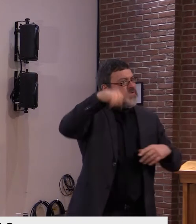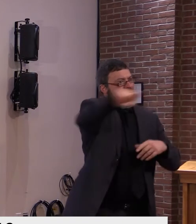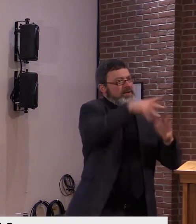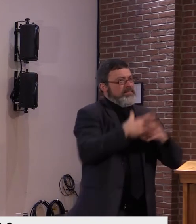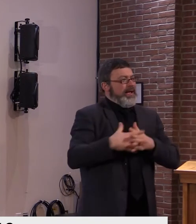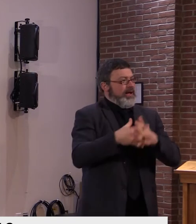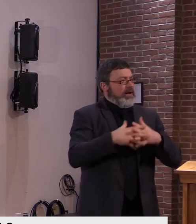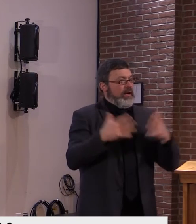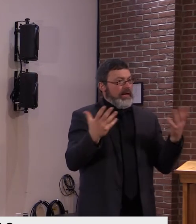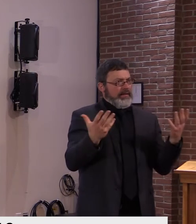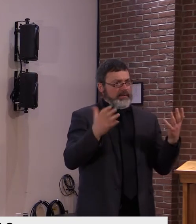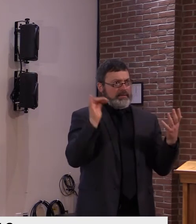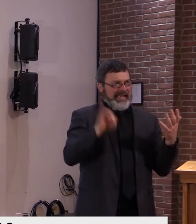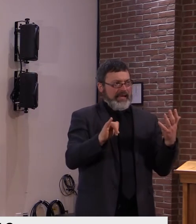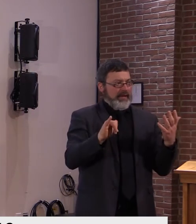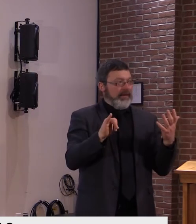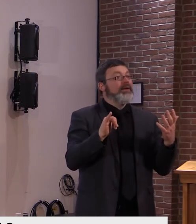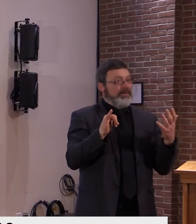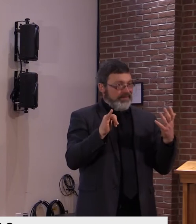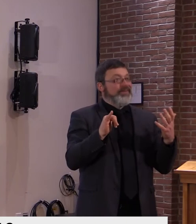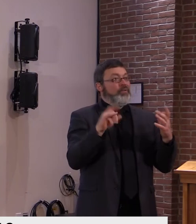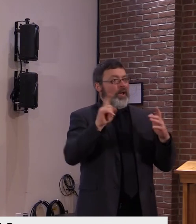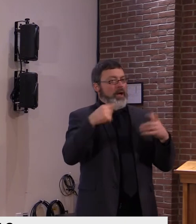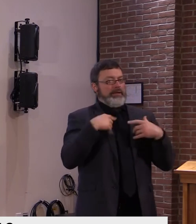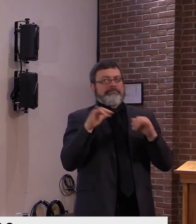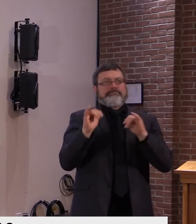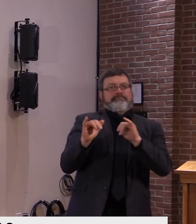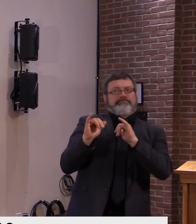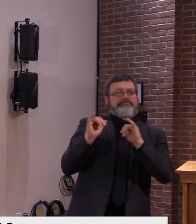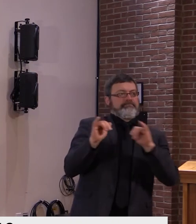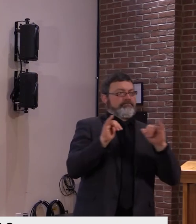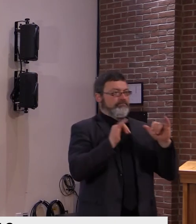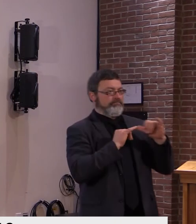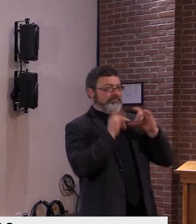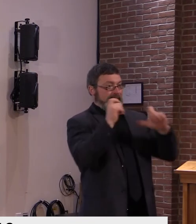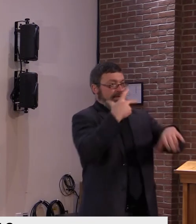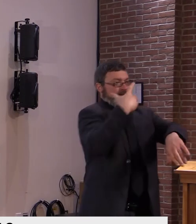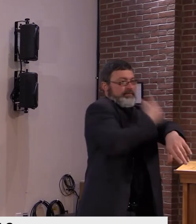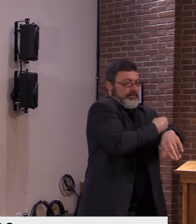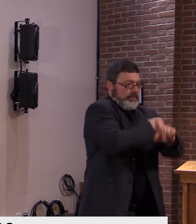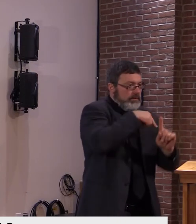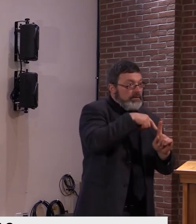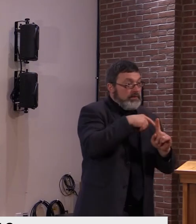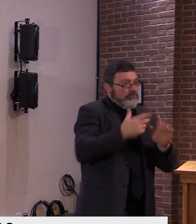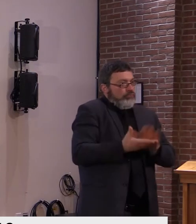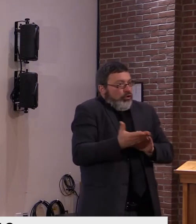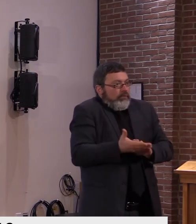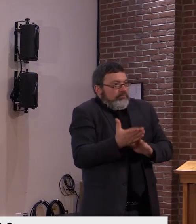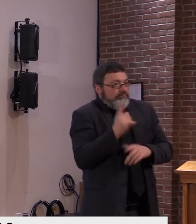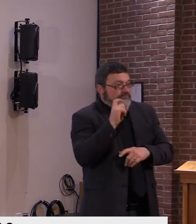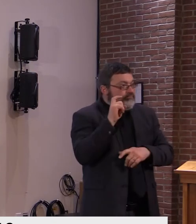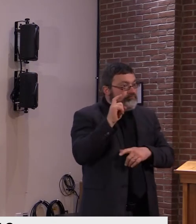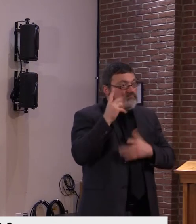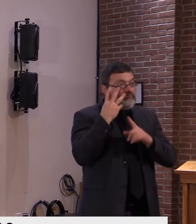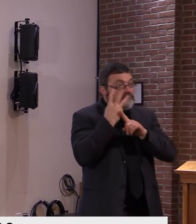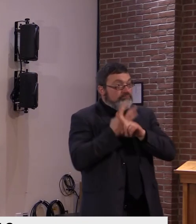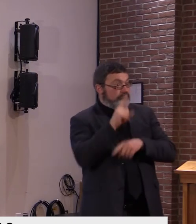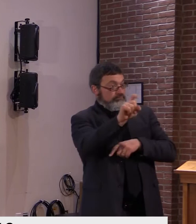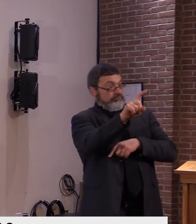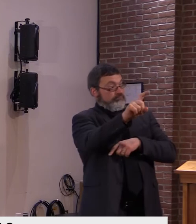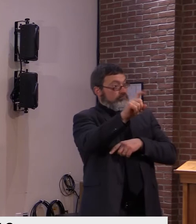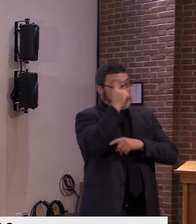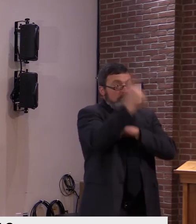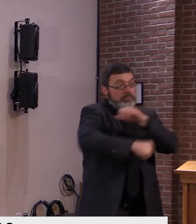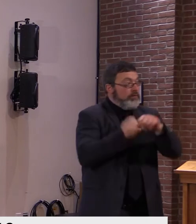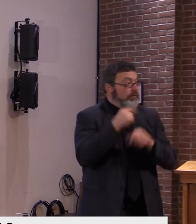how effective it is in the long term. Early indications are that this vaccine would not have to be readministered, you